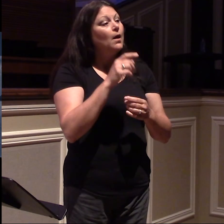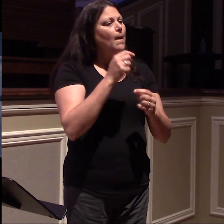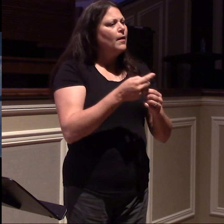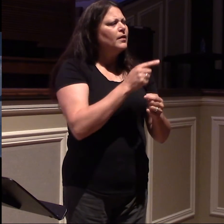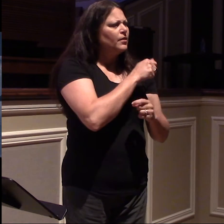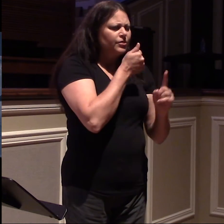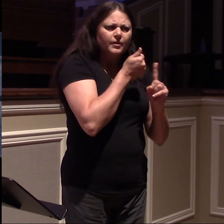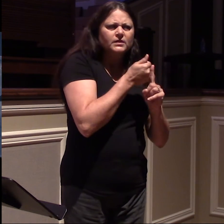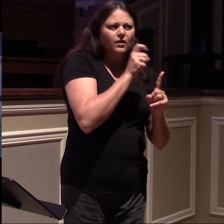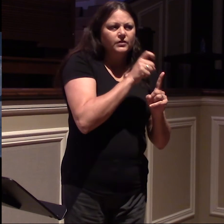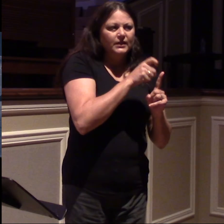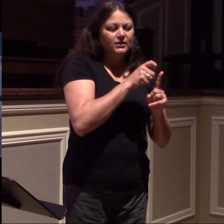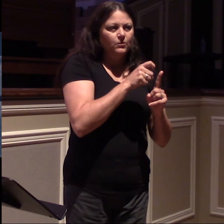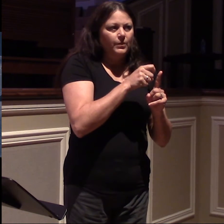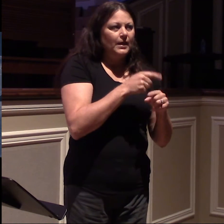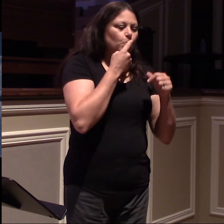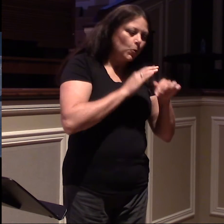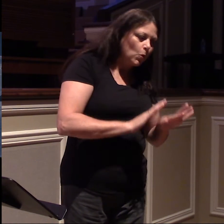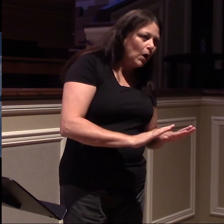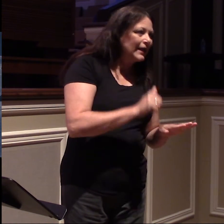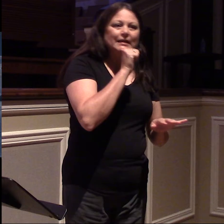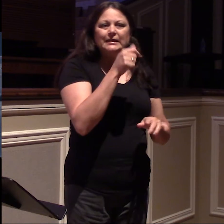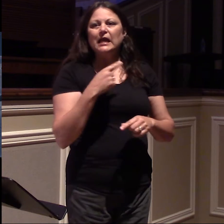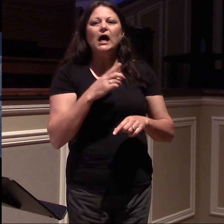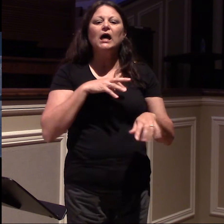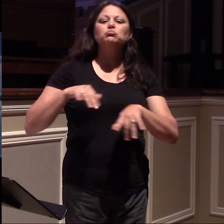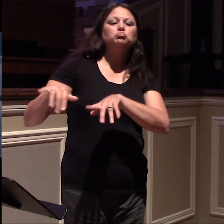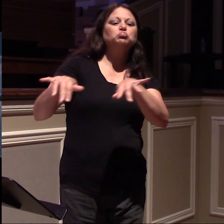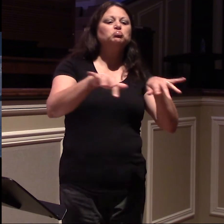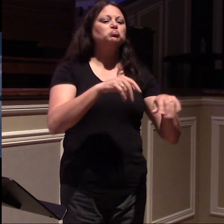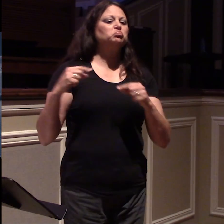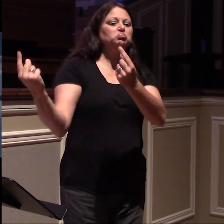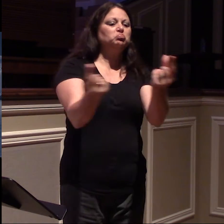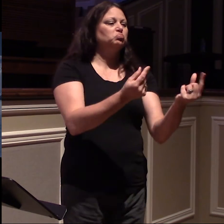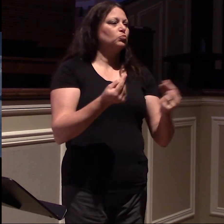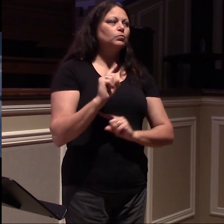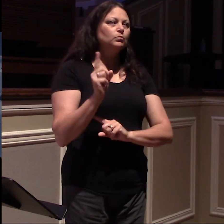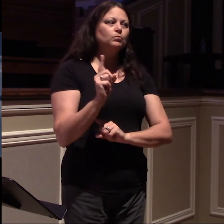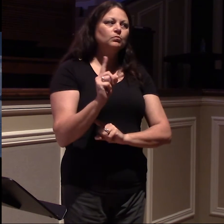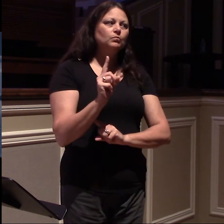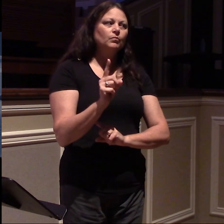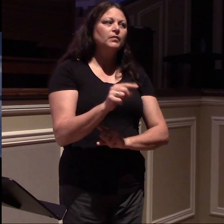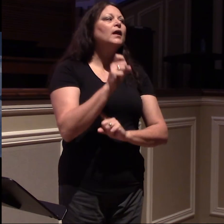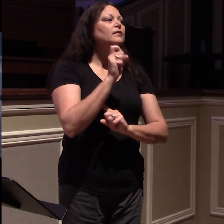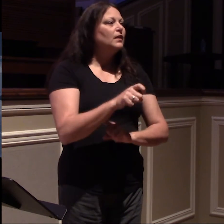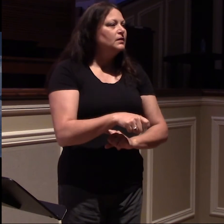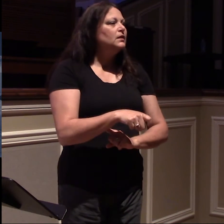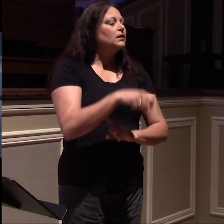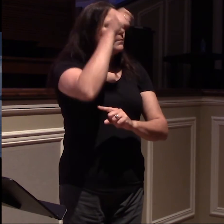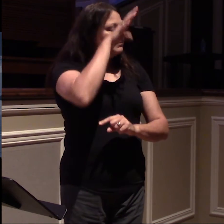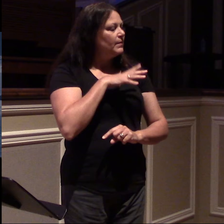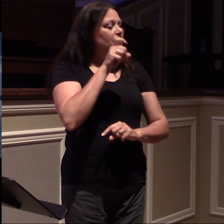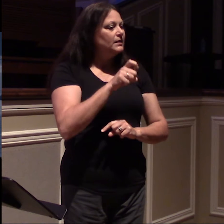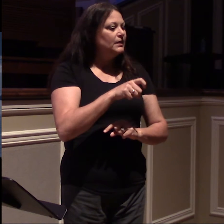temperate, faithful in all things. Deacons must be husbands of one wife and good managers of their children and their own households. For those